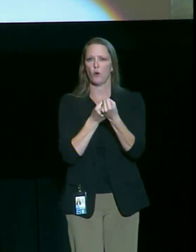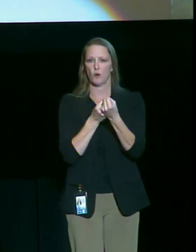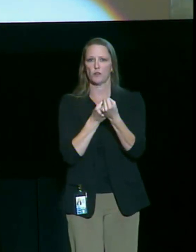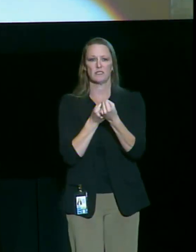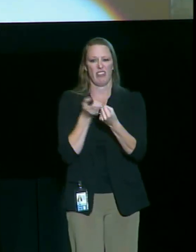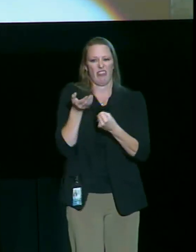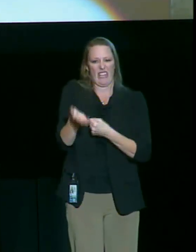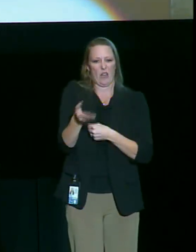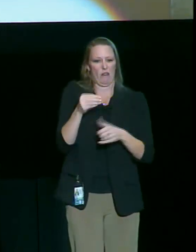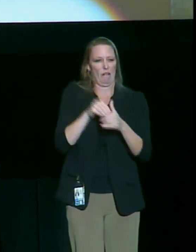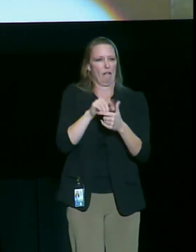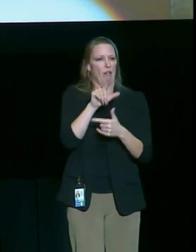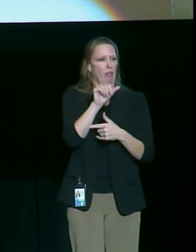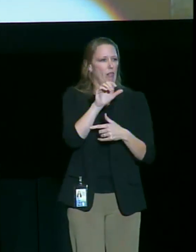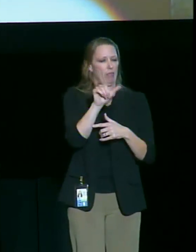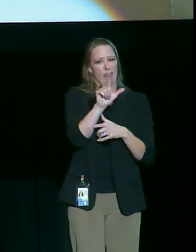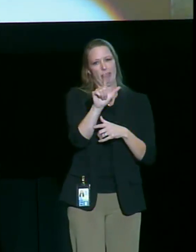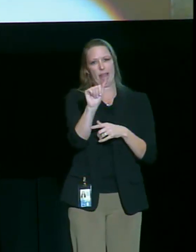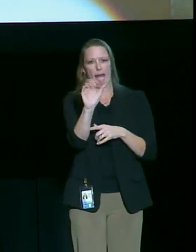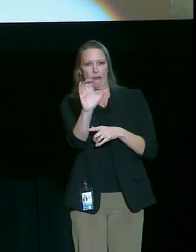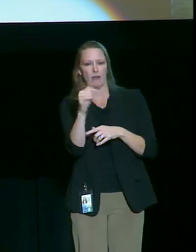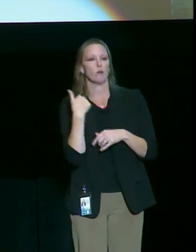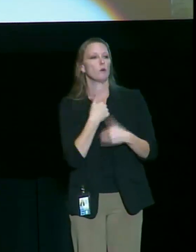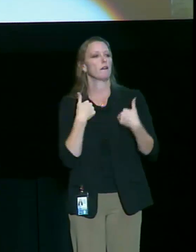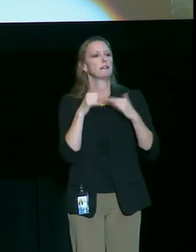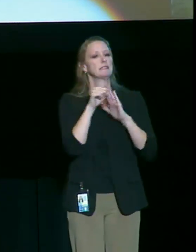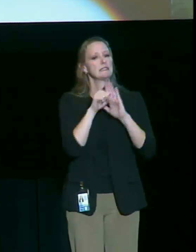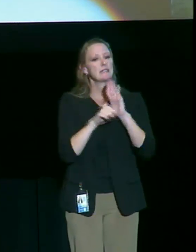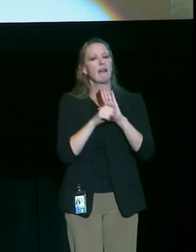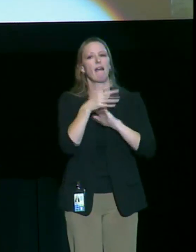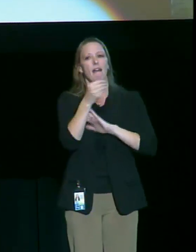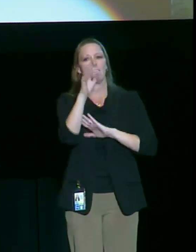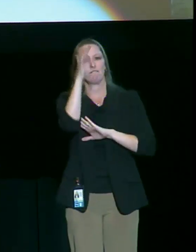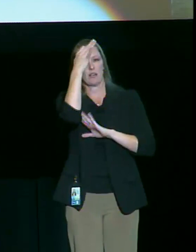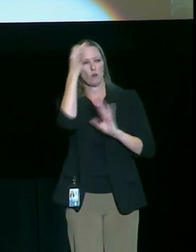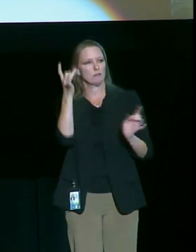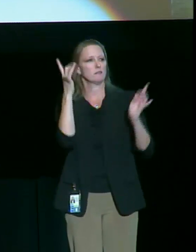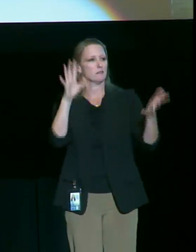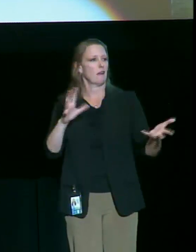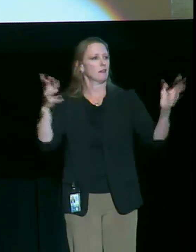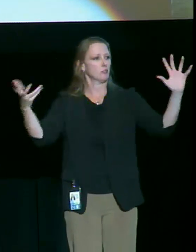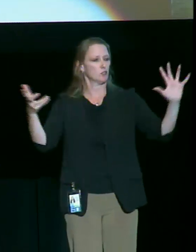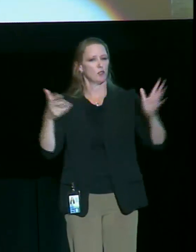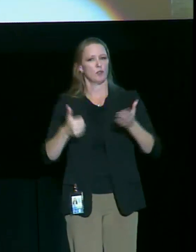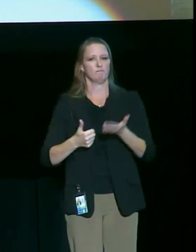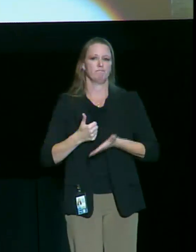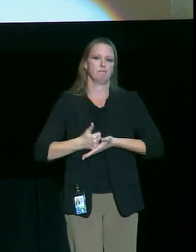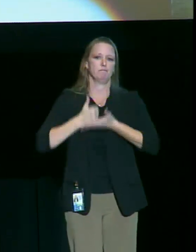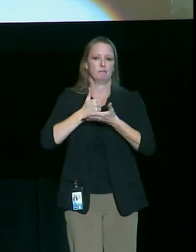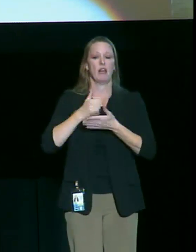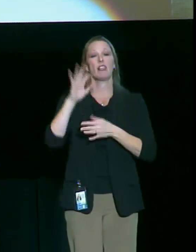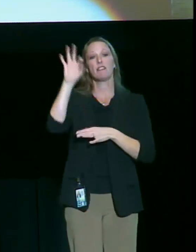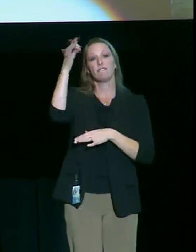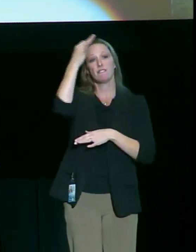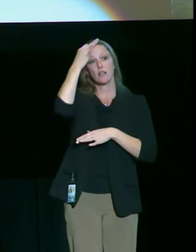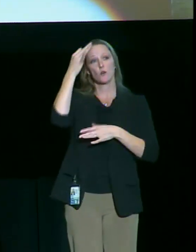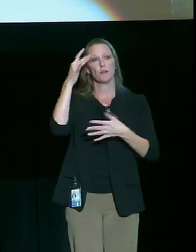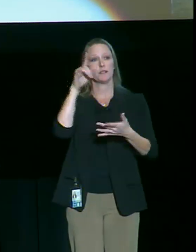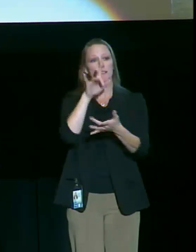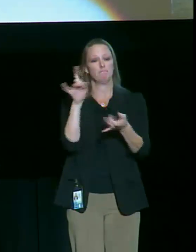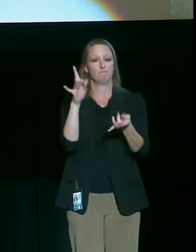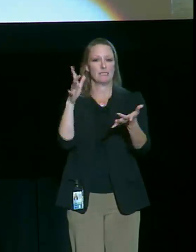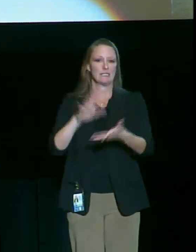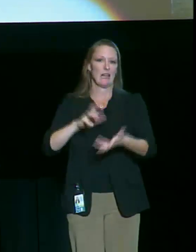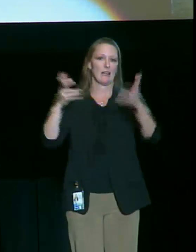LAC is state and federal disaster assistance. The Federal Disaster Declaration makes